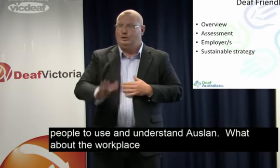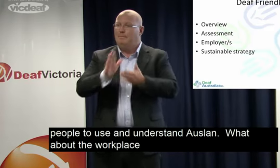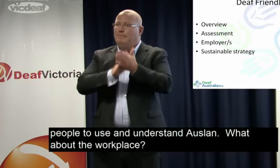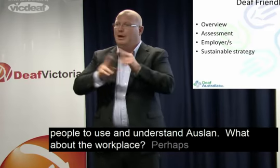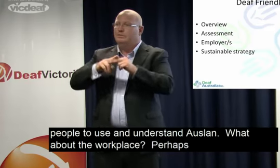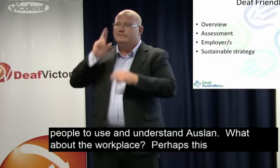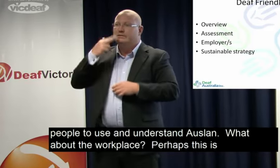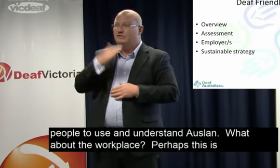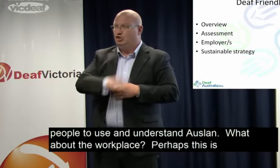Many deaf children,